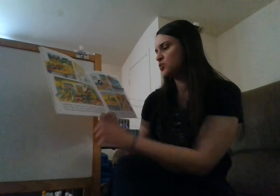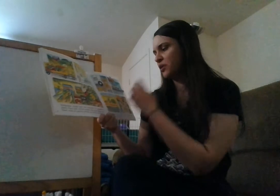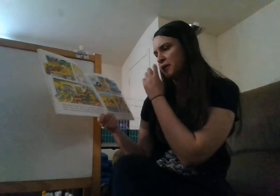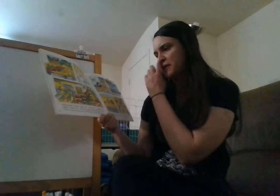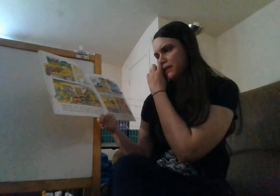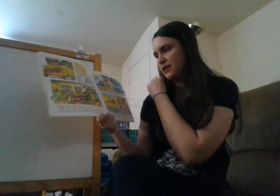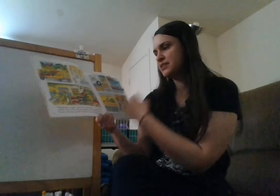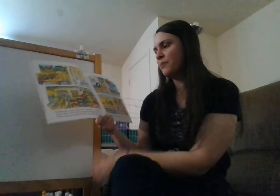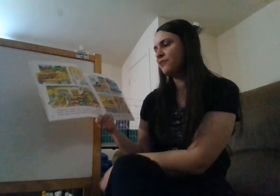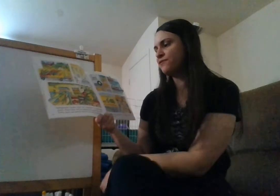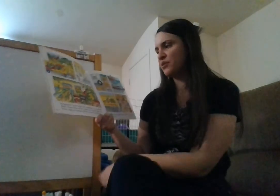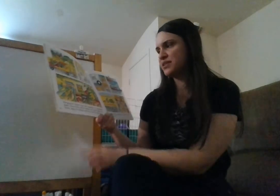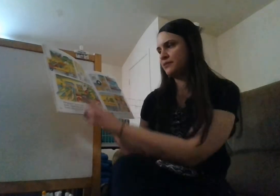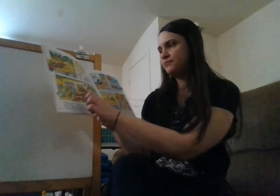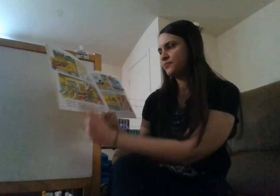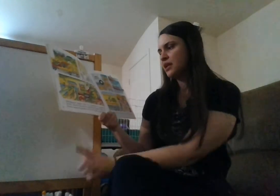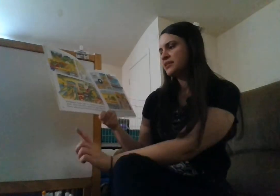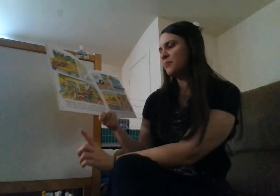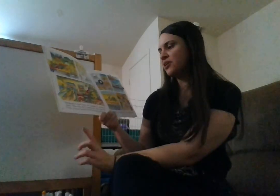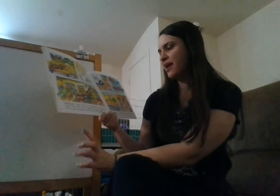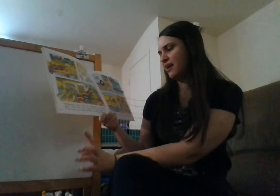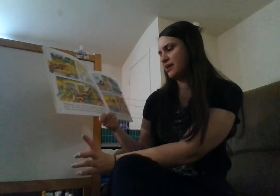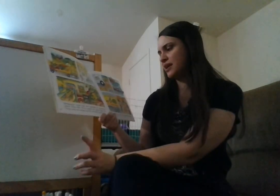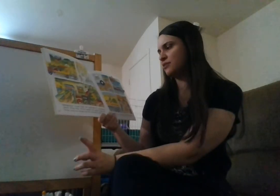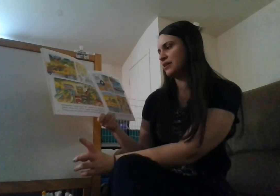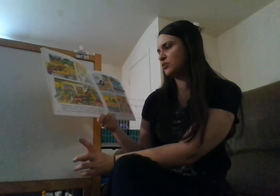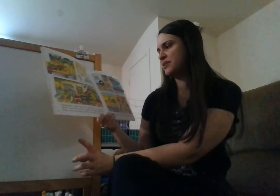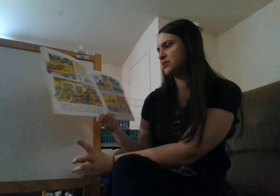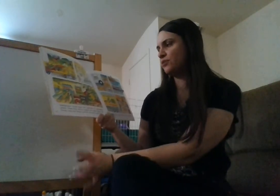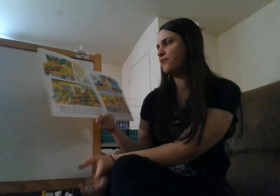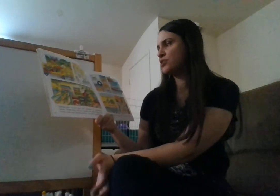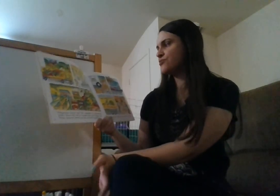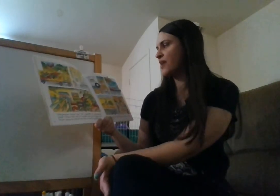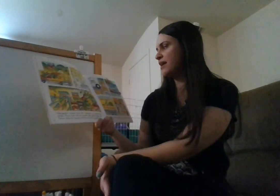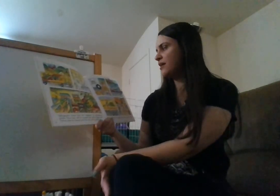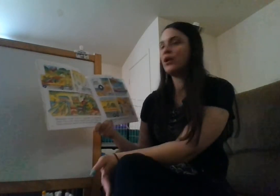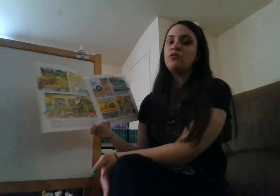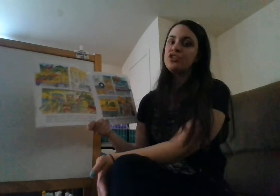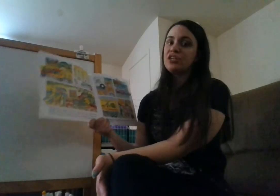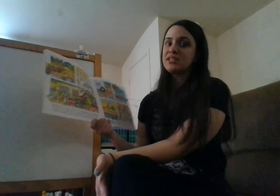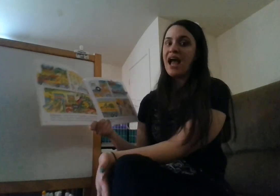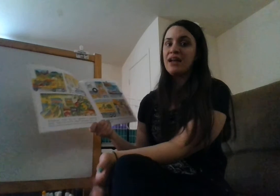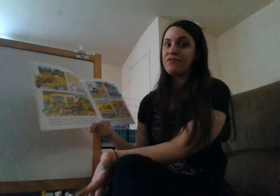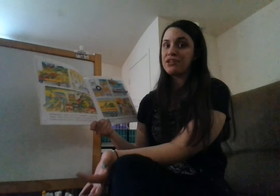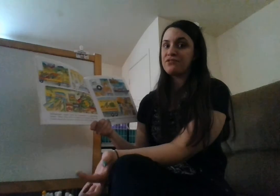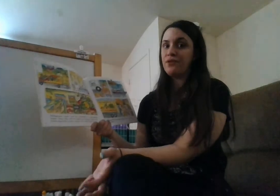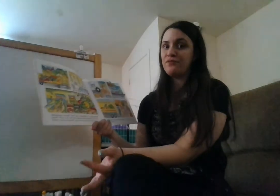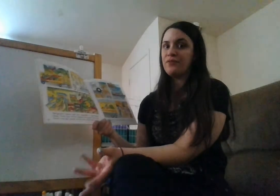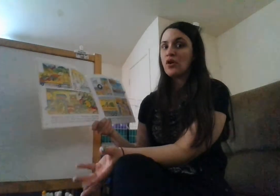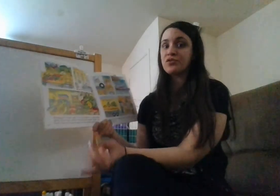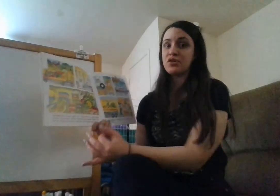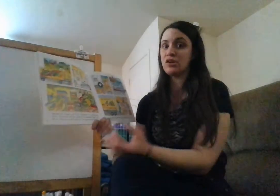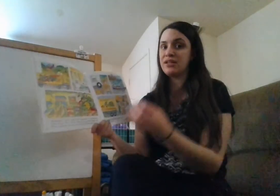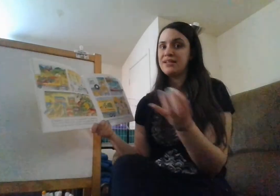sorted. Some are frozen, some are canned, and the rest will be sold fresh, right? We don't just get fresh food from the grocery stores. A lot of times